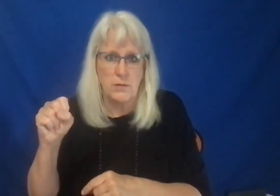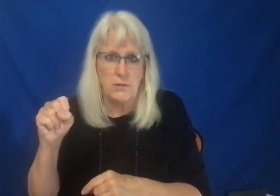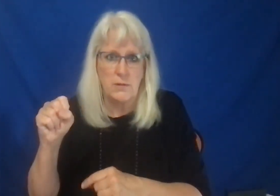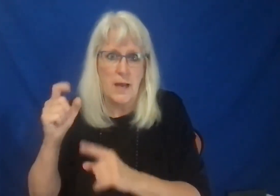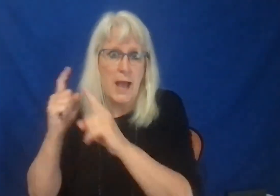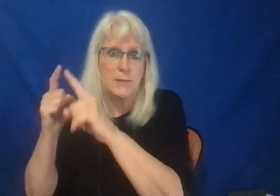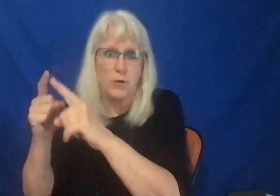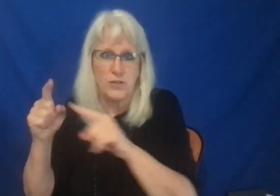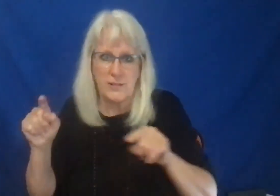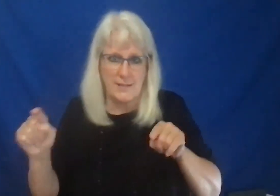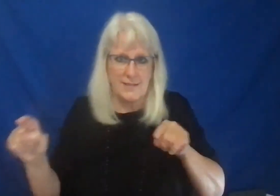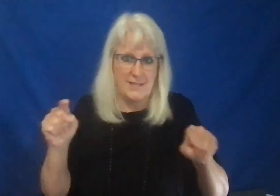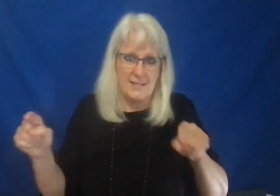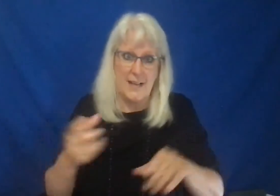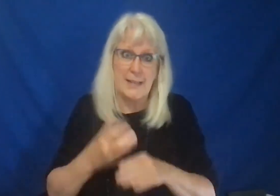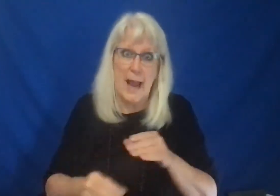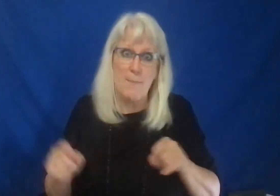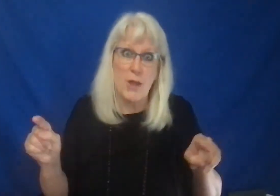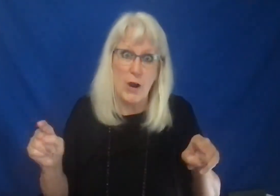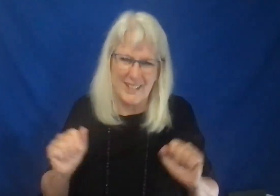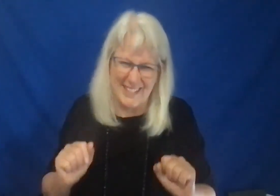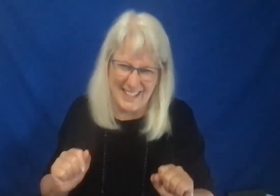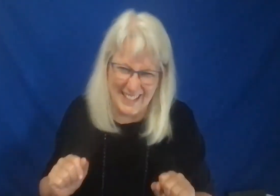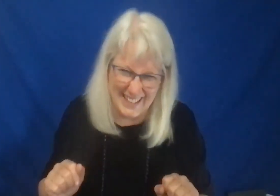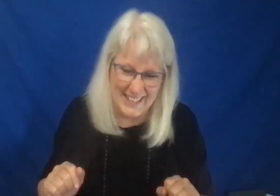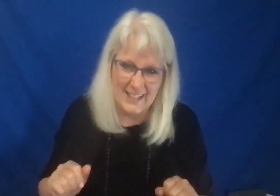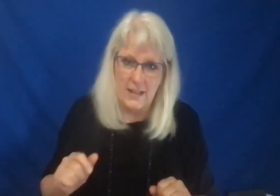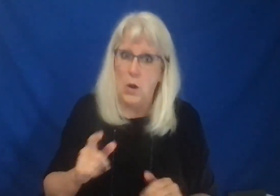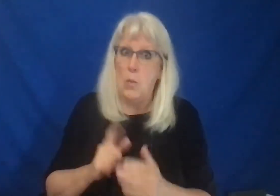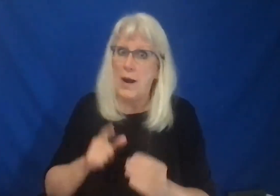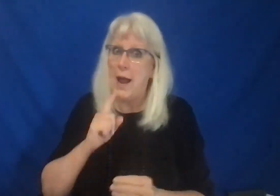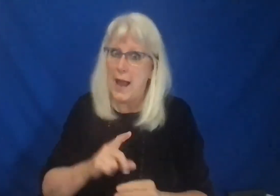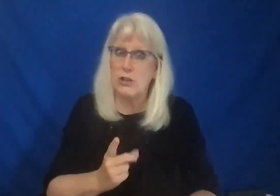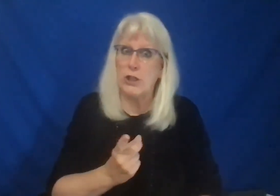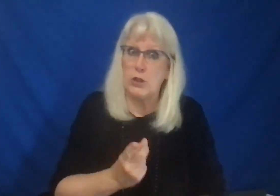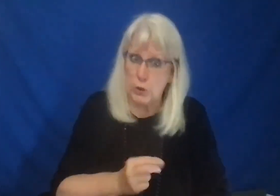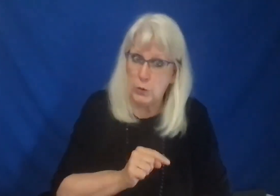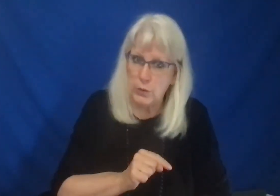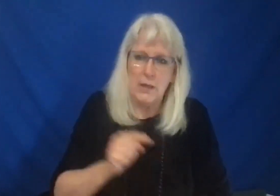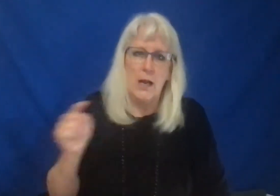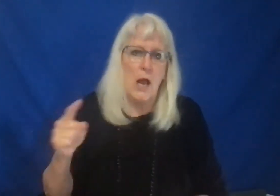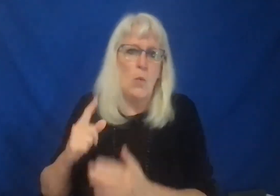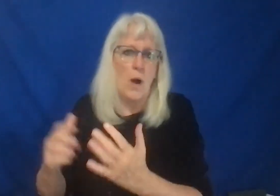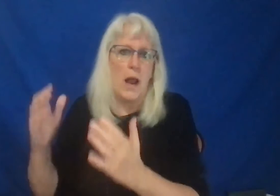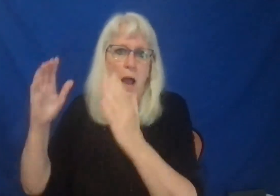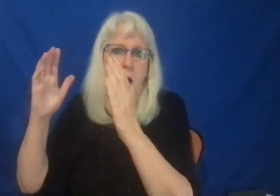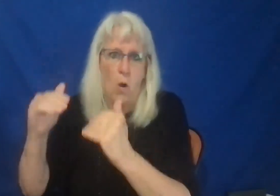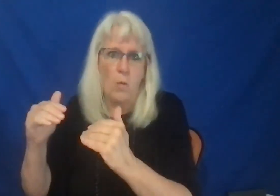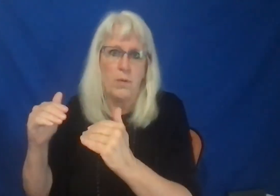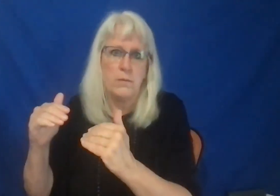You know, there's what I actually do, and there's what I hope to manifest. And